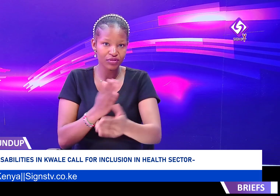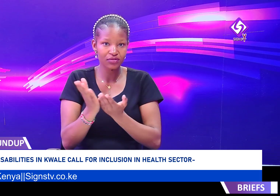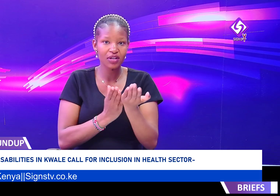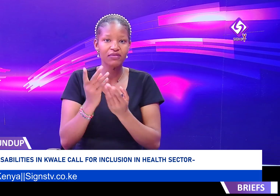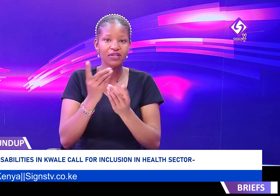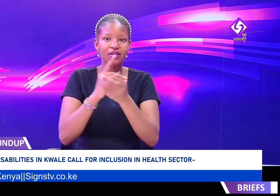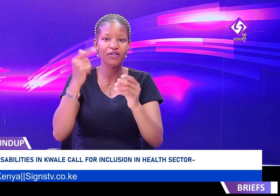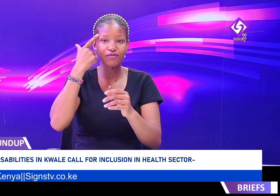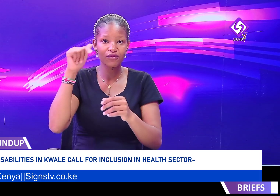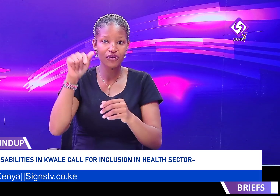marginalized